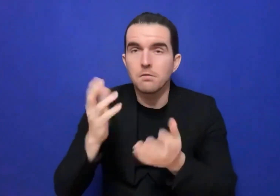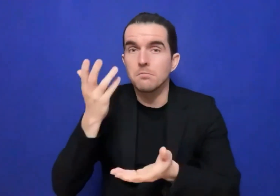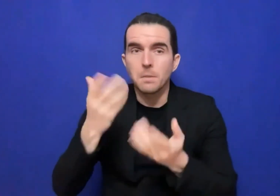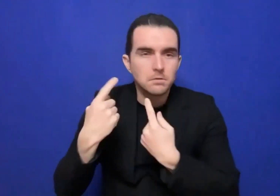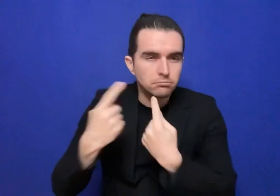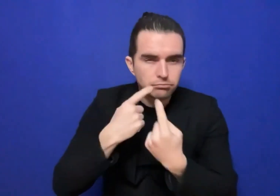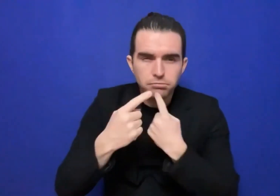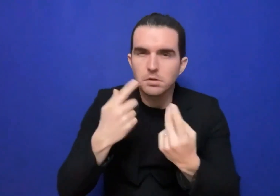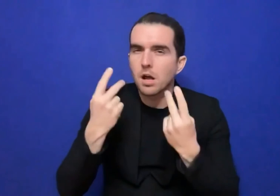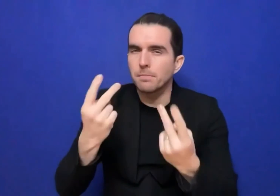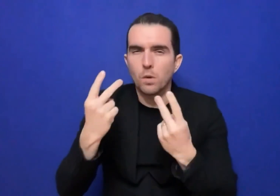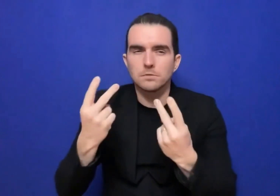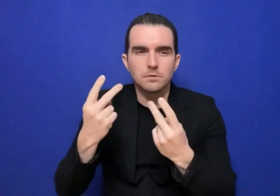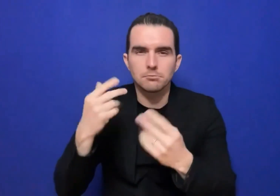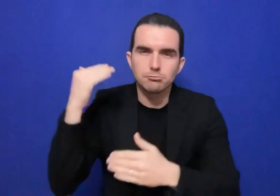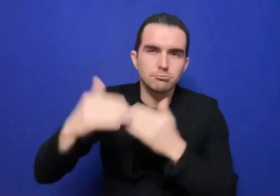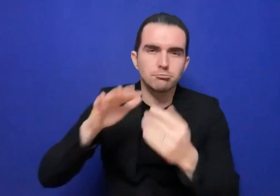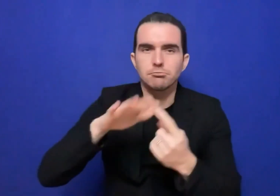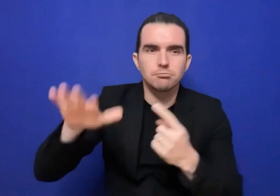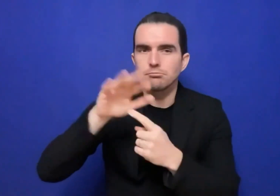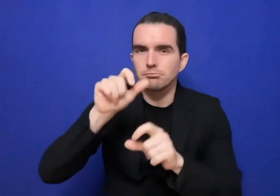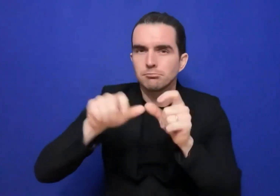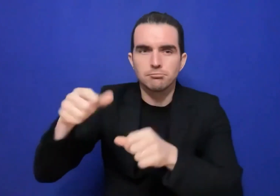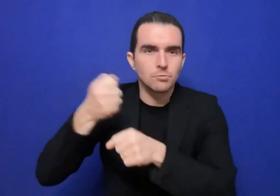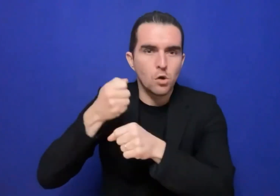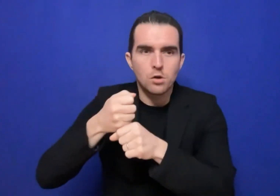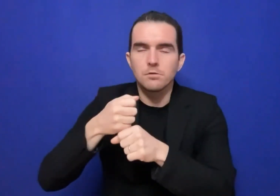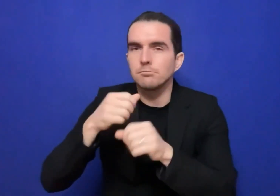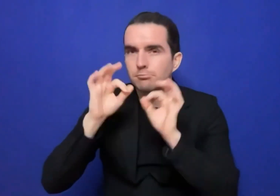or advocacy for health, financing health services.